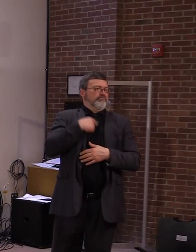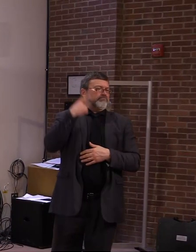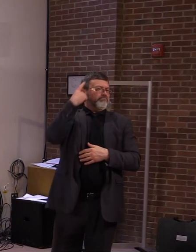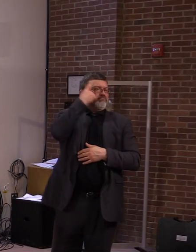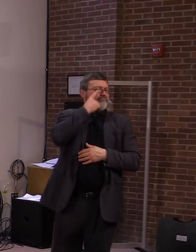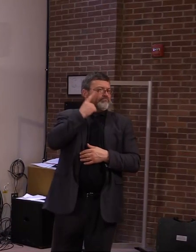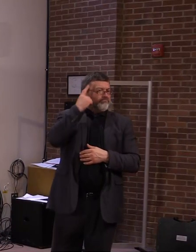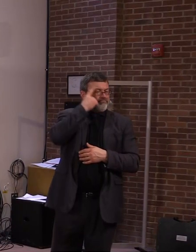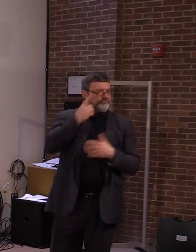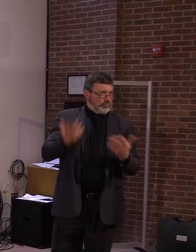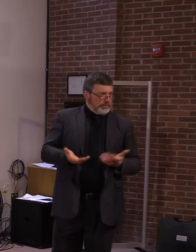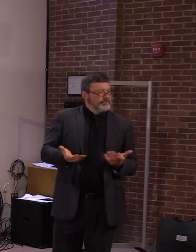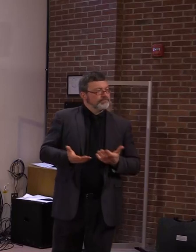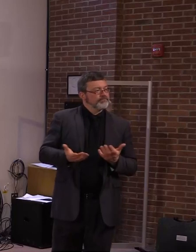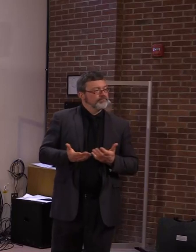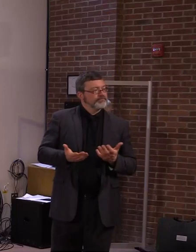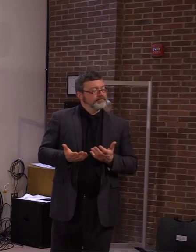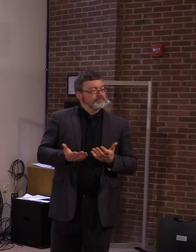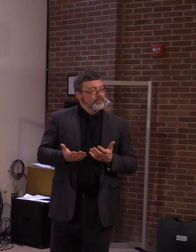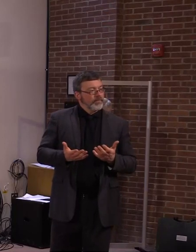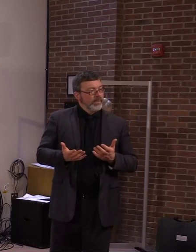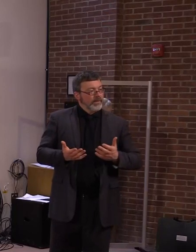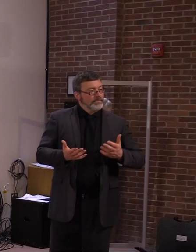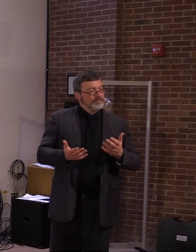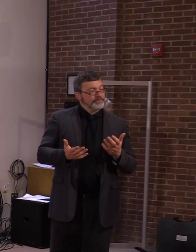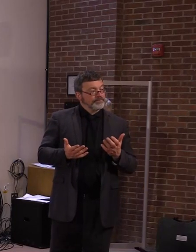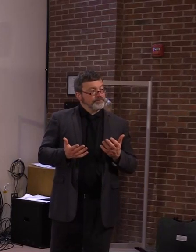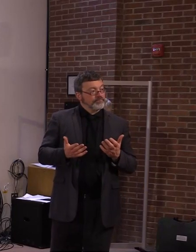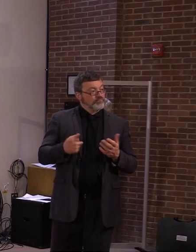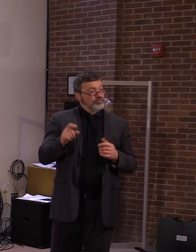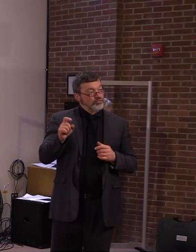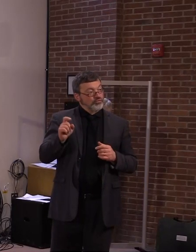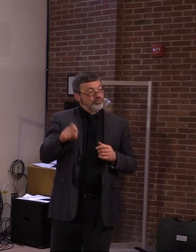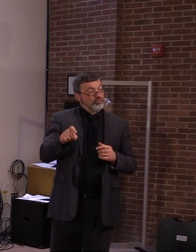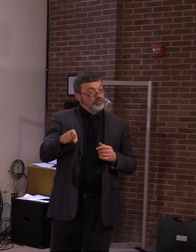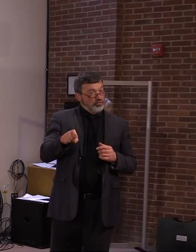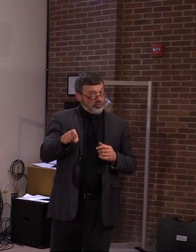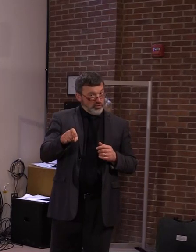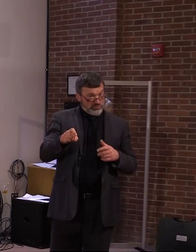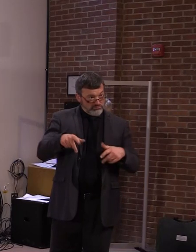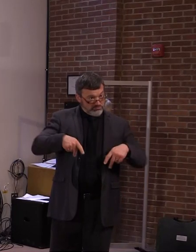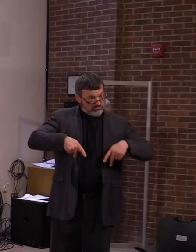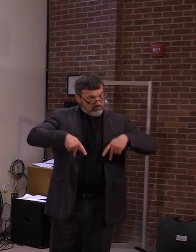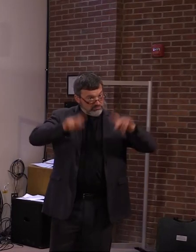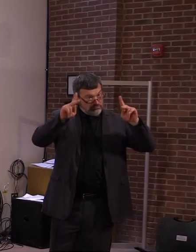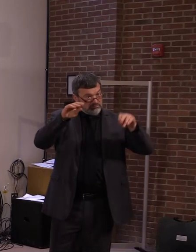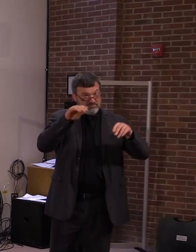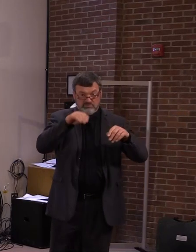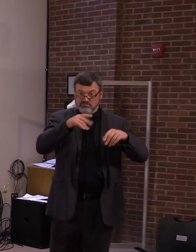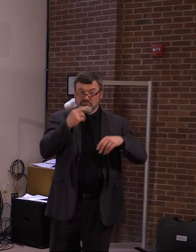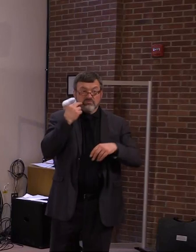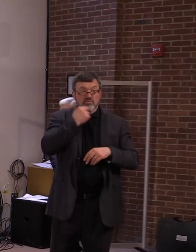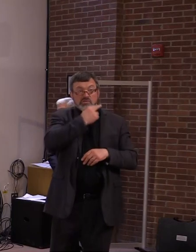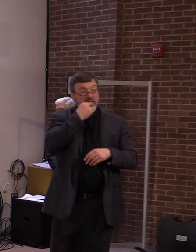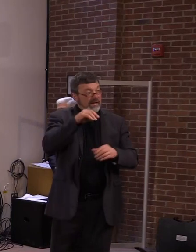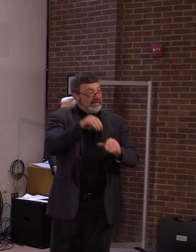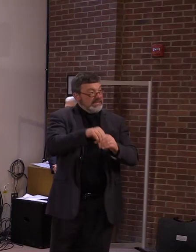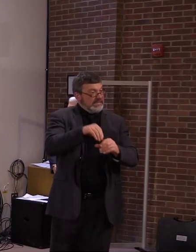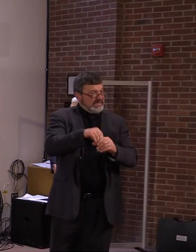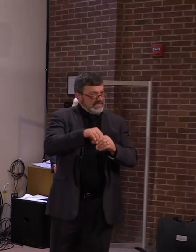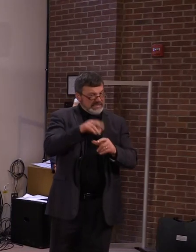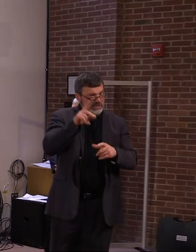recommendation might extend or not extend to indoor dining, which is obviously a thing that is still going